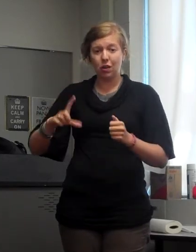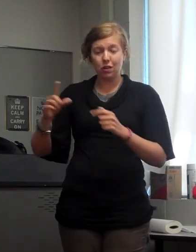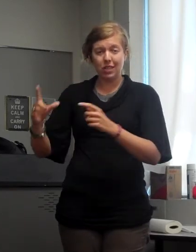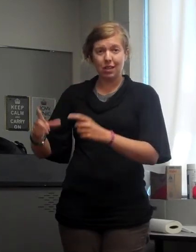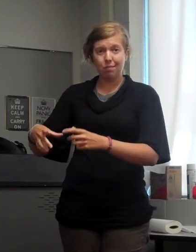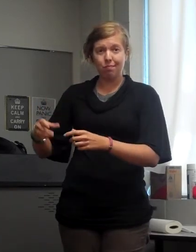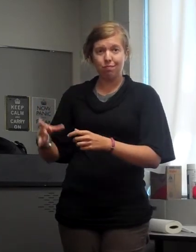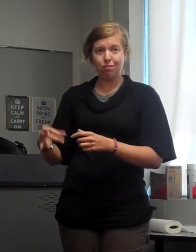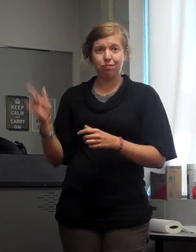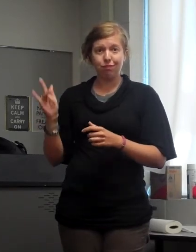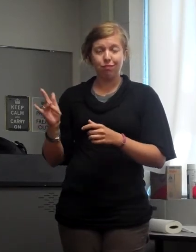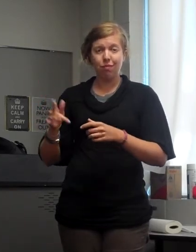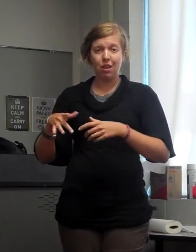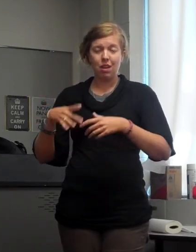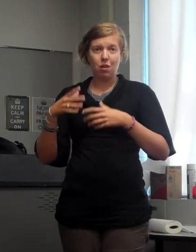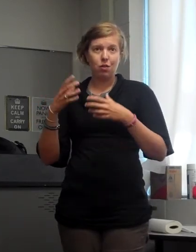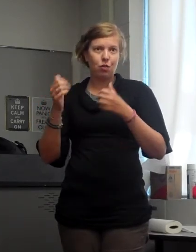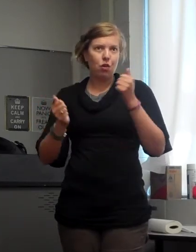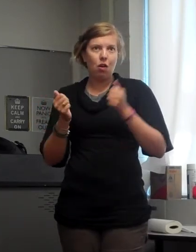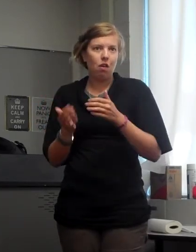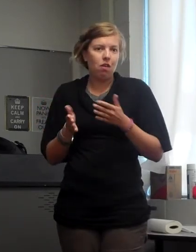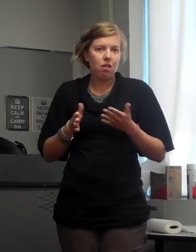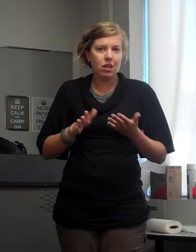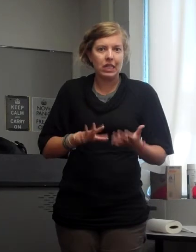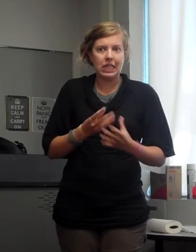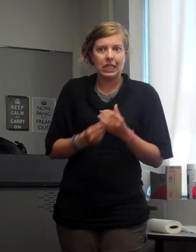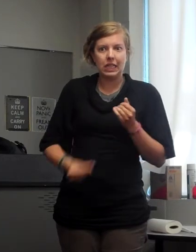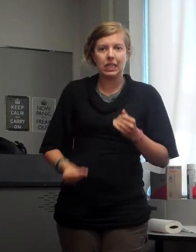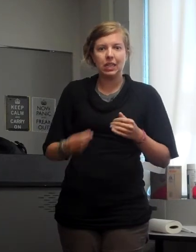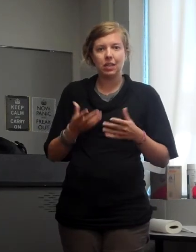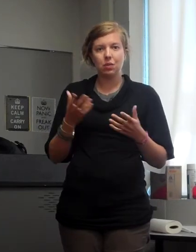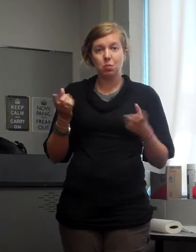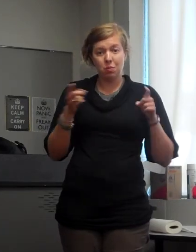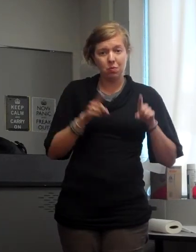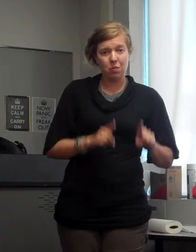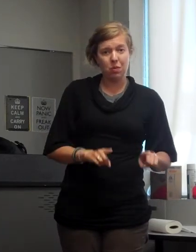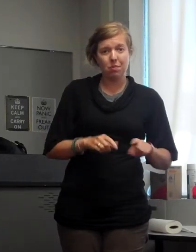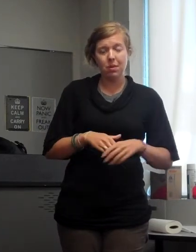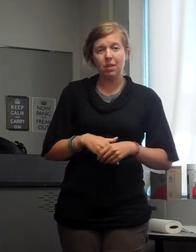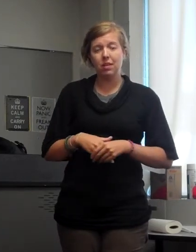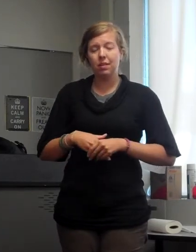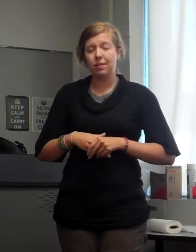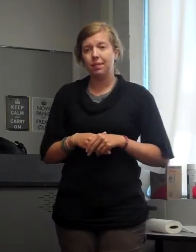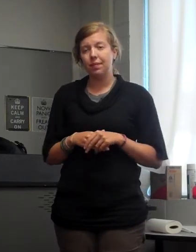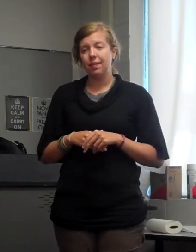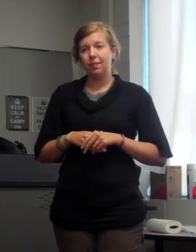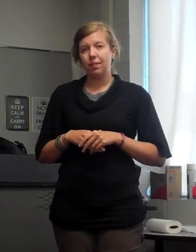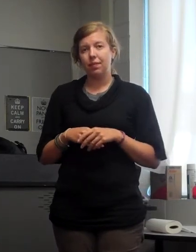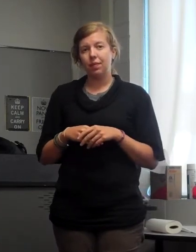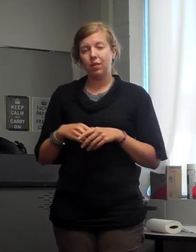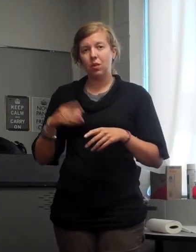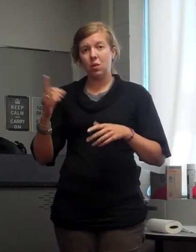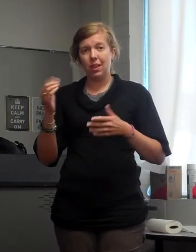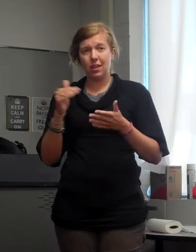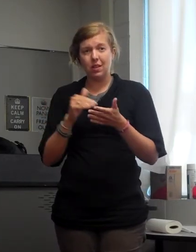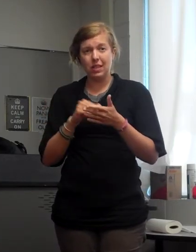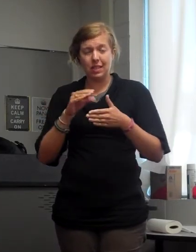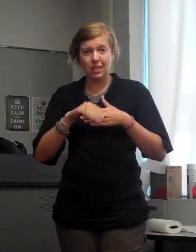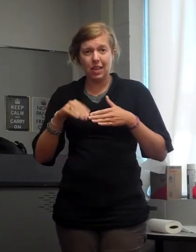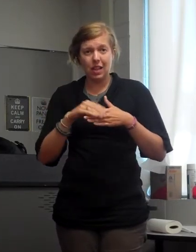$1,000. Okay, $500 if you're single, $1,000 if you're married. $1,000 goes into a savings account, and you don't